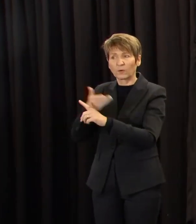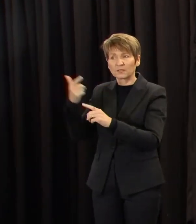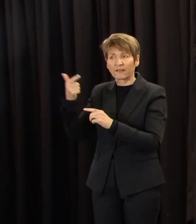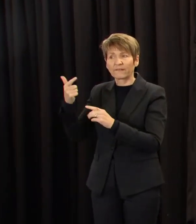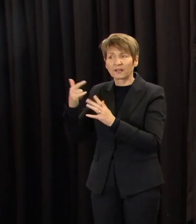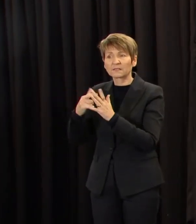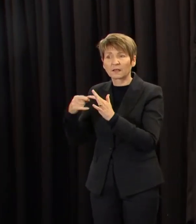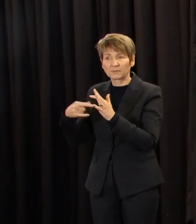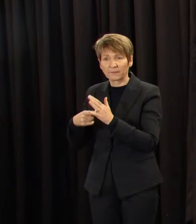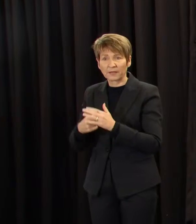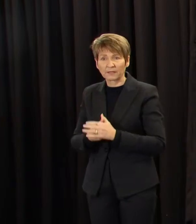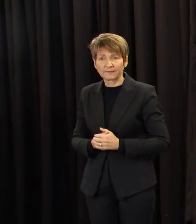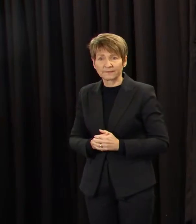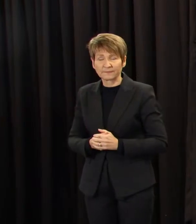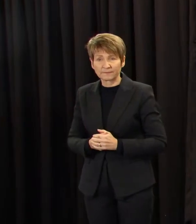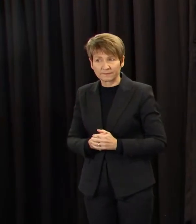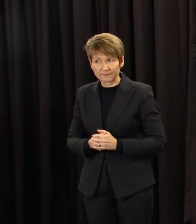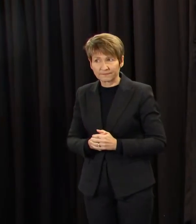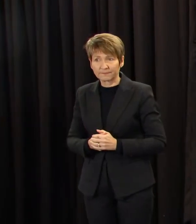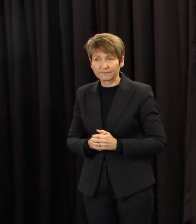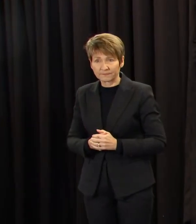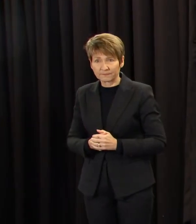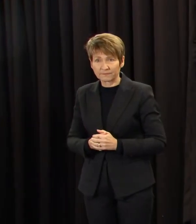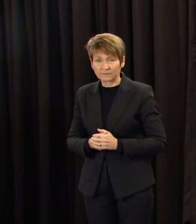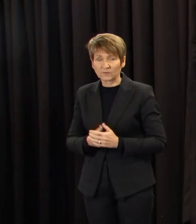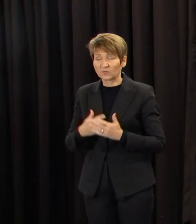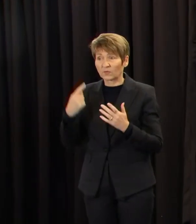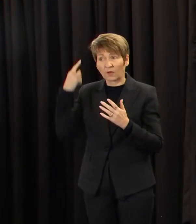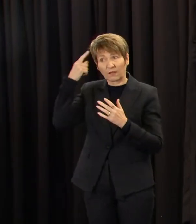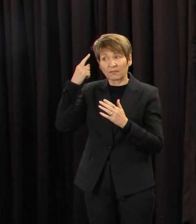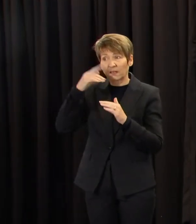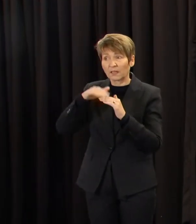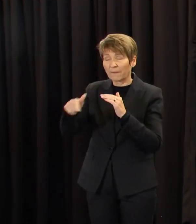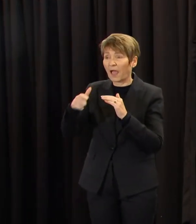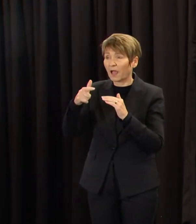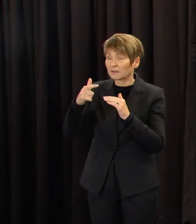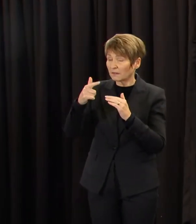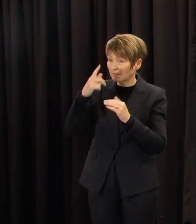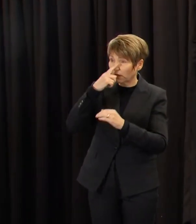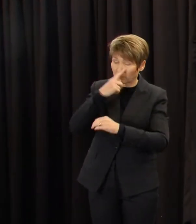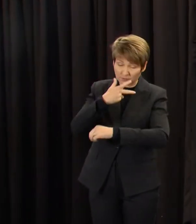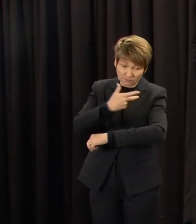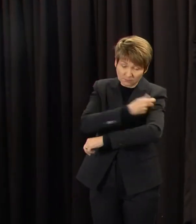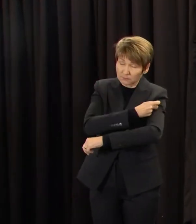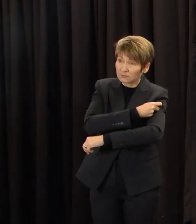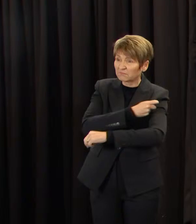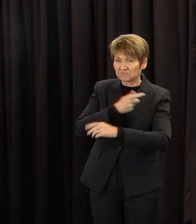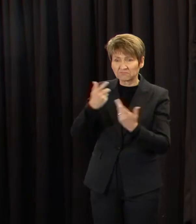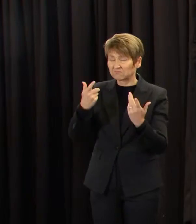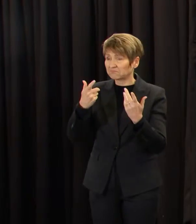60 to 69, about 80%. 70 and older, 86% have all had their first dose.